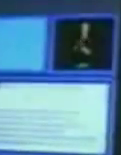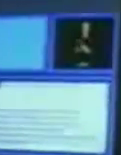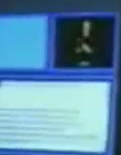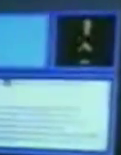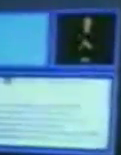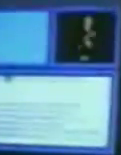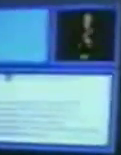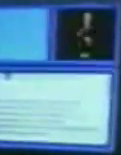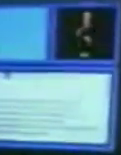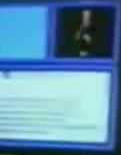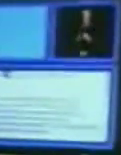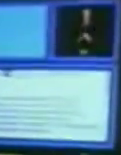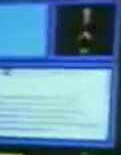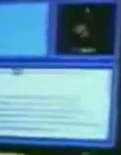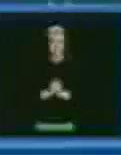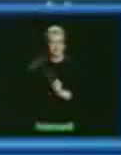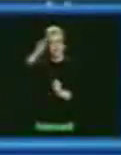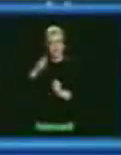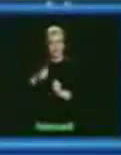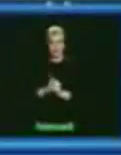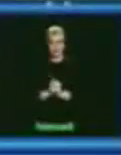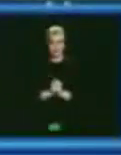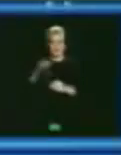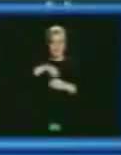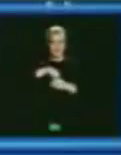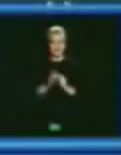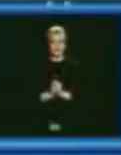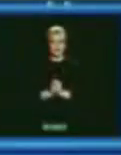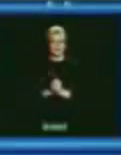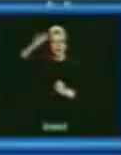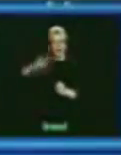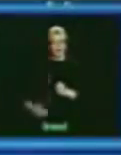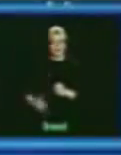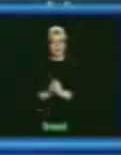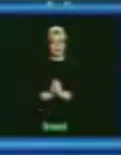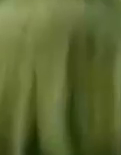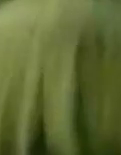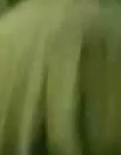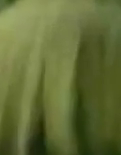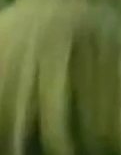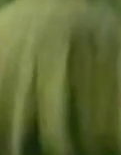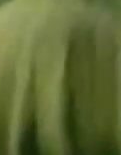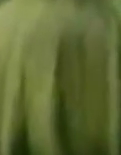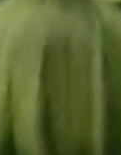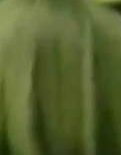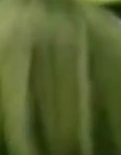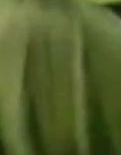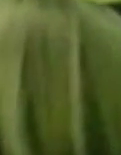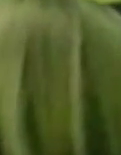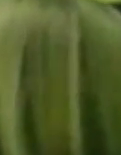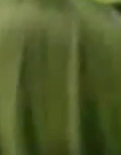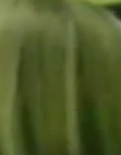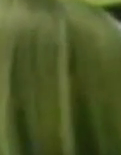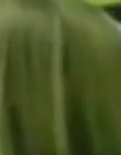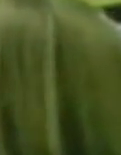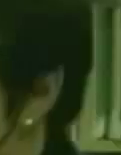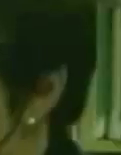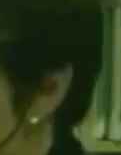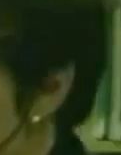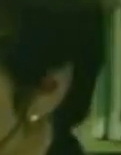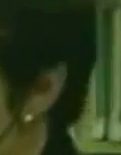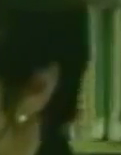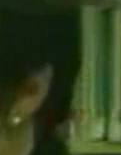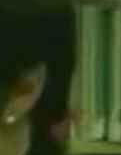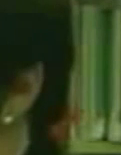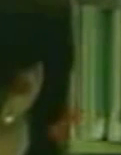reading and speaking skills for people who are deaf or hard of hearing. The Eye Communicator system is a fully integrated software